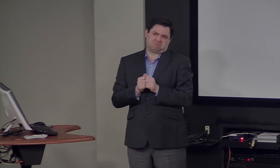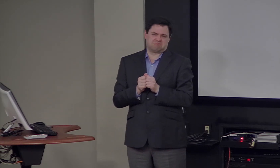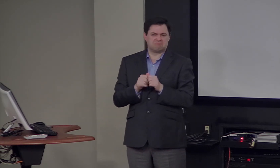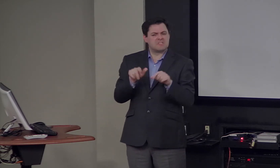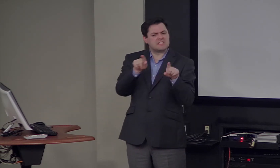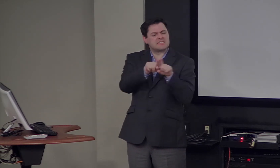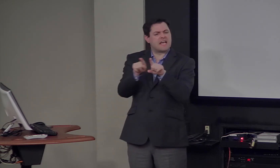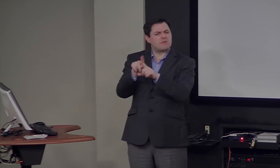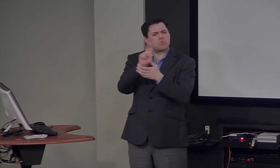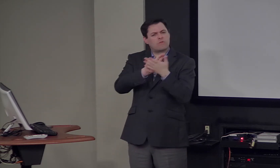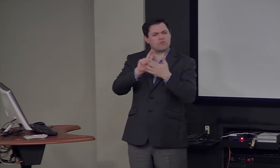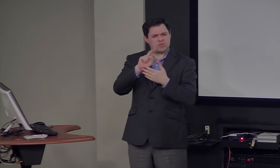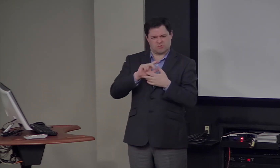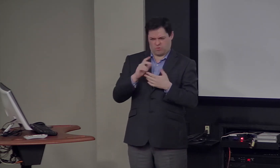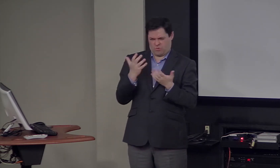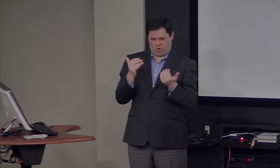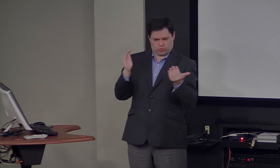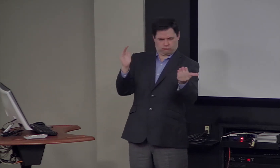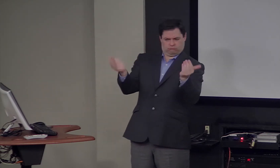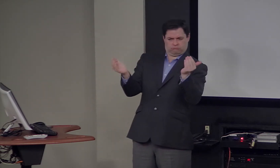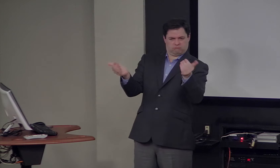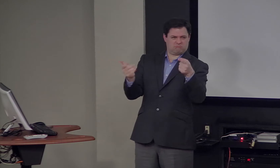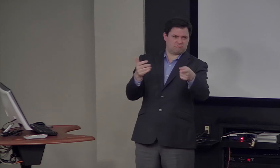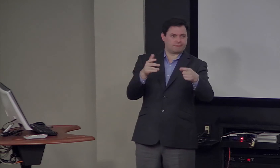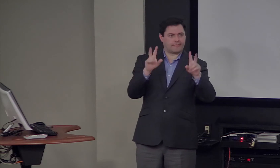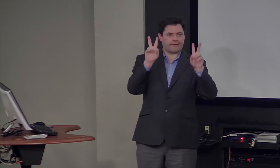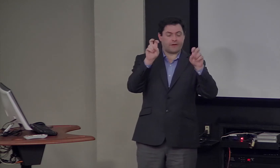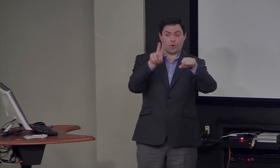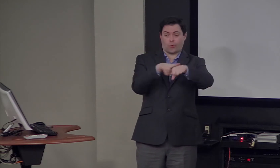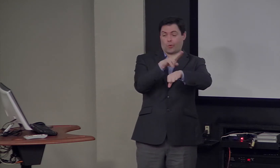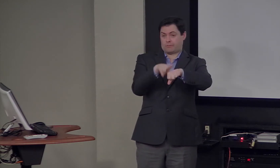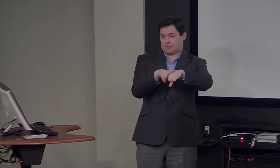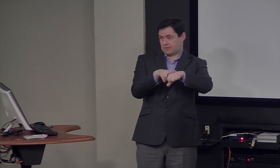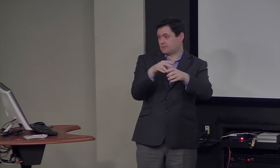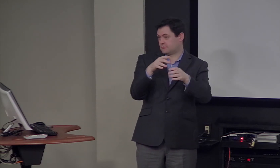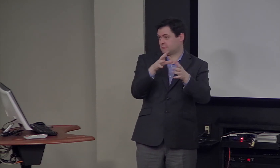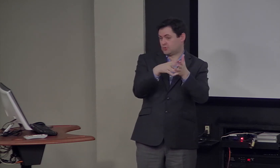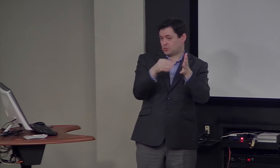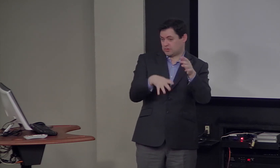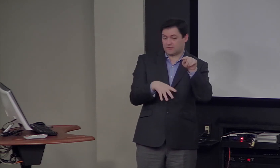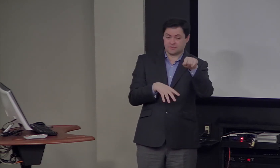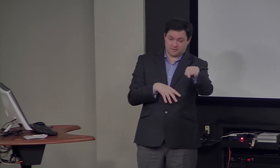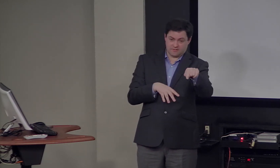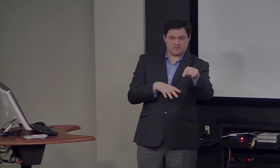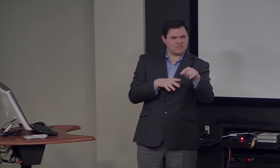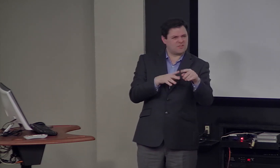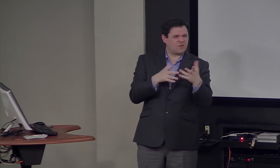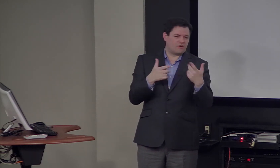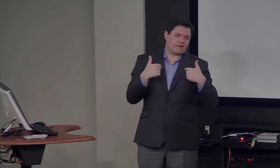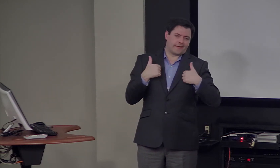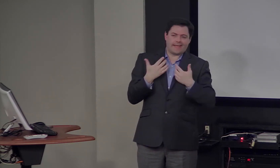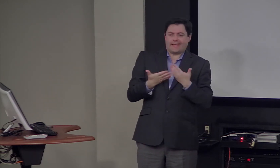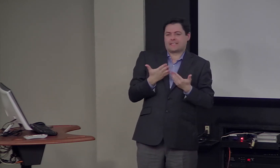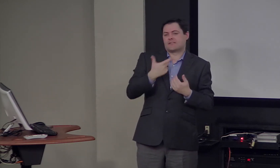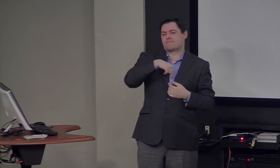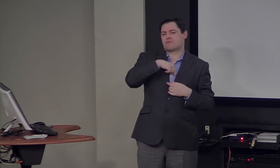interpreting students, and then also the psychology students. We really wanted to be able to compare what we're calling the normal students, the control group